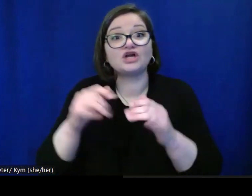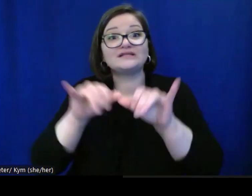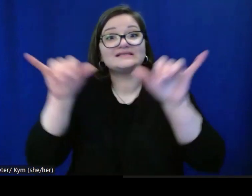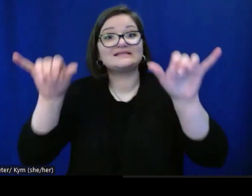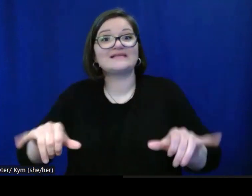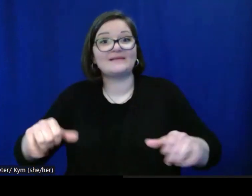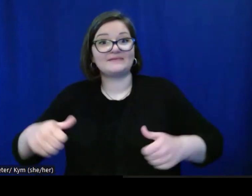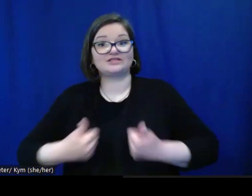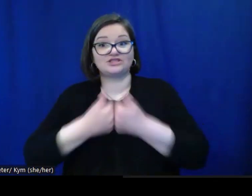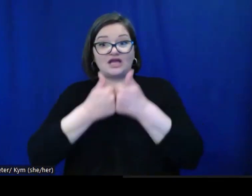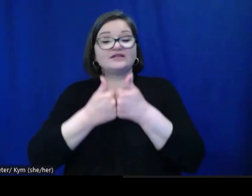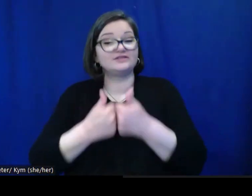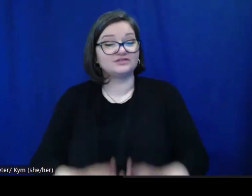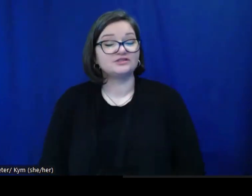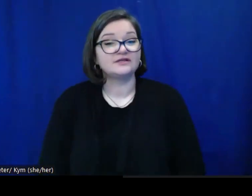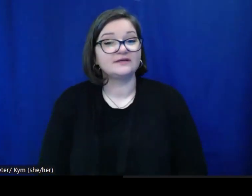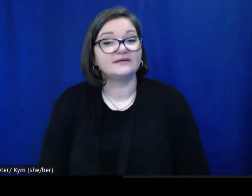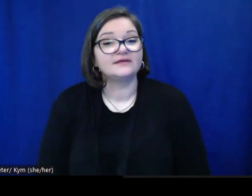challenges.